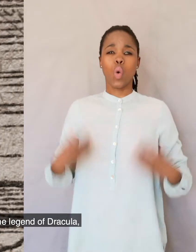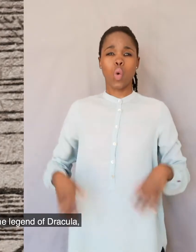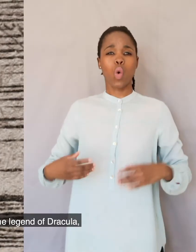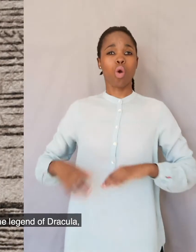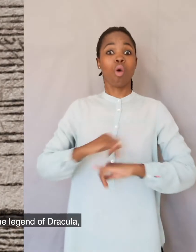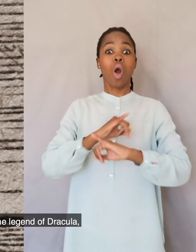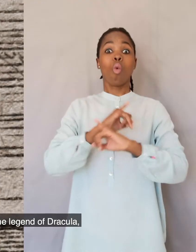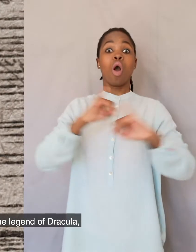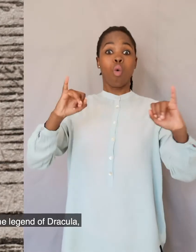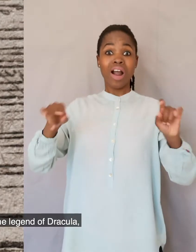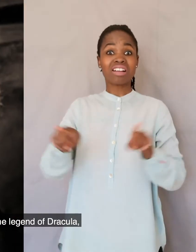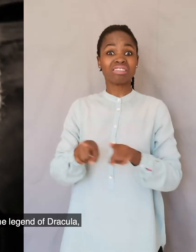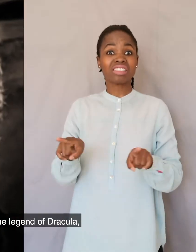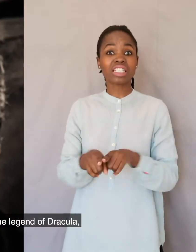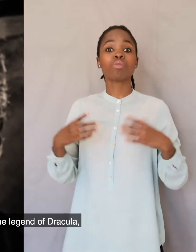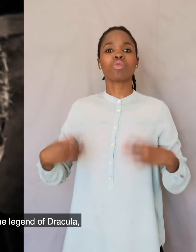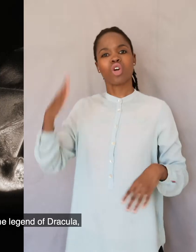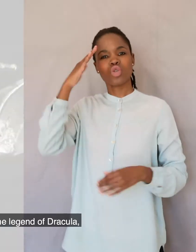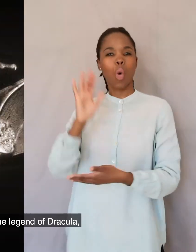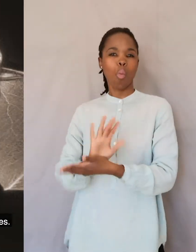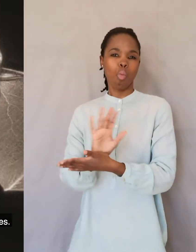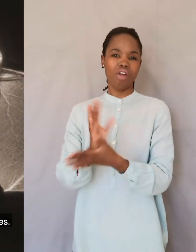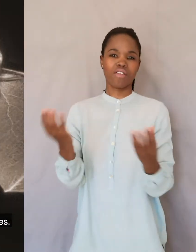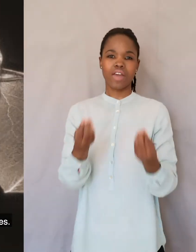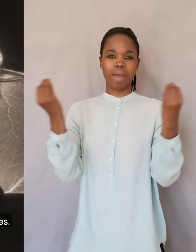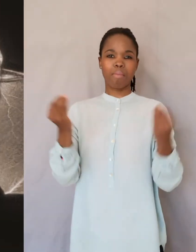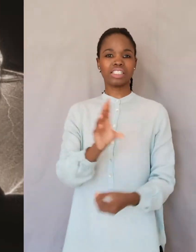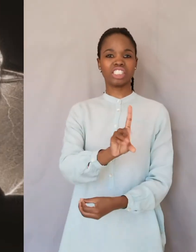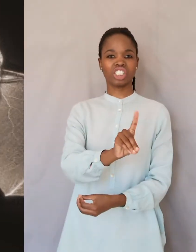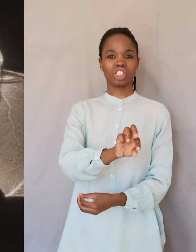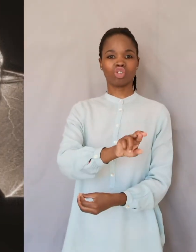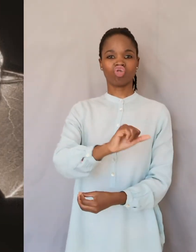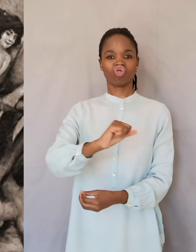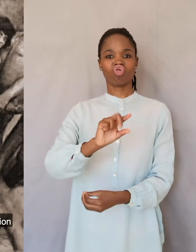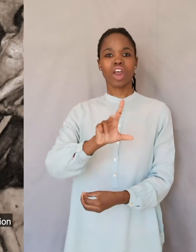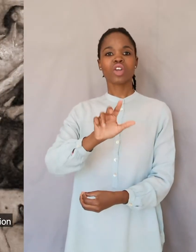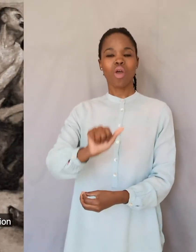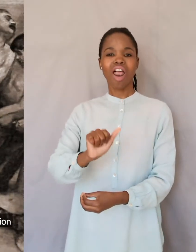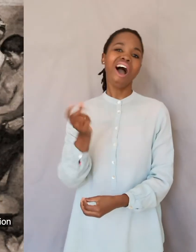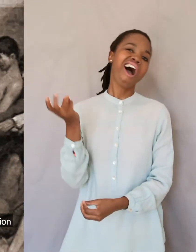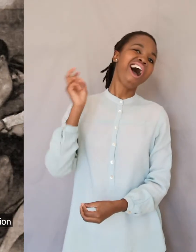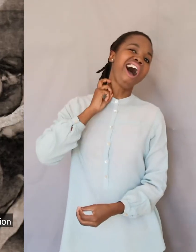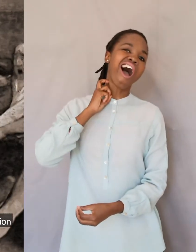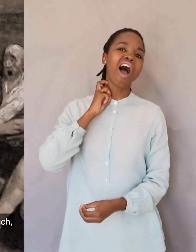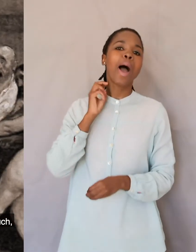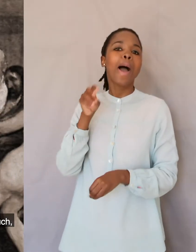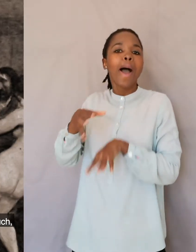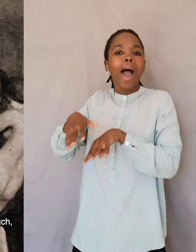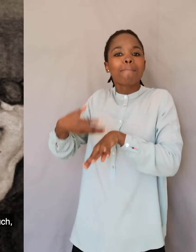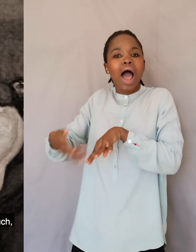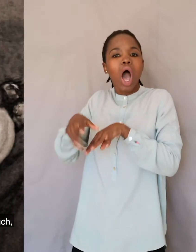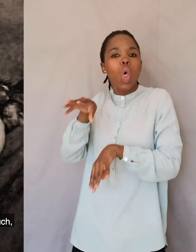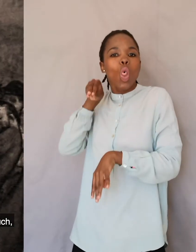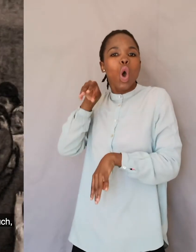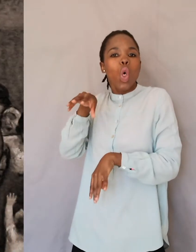and his wickedness would birth the legend of Dracula and of vampires. His real reputation was